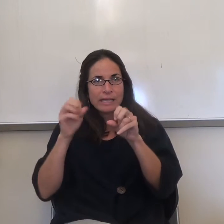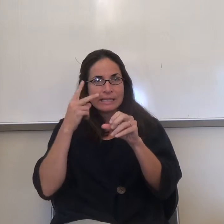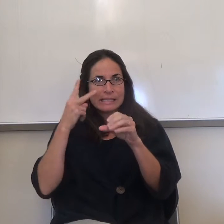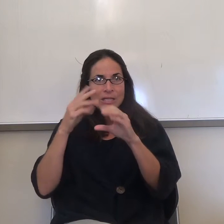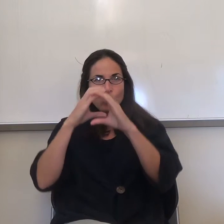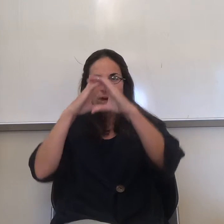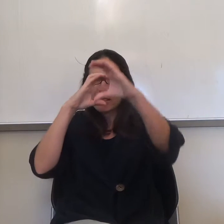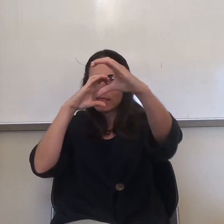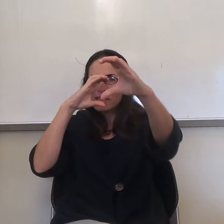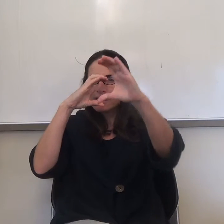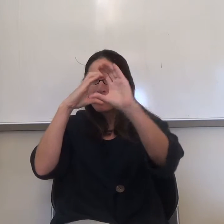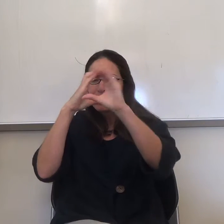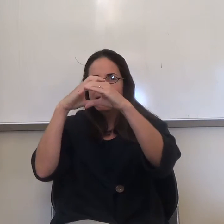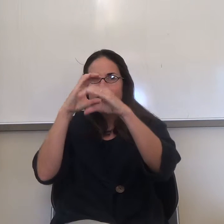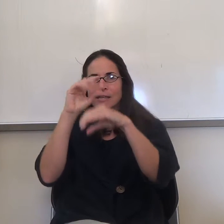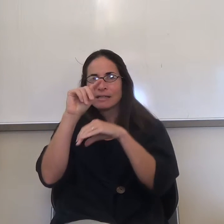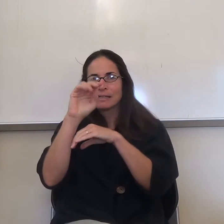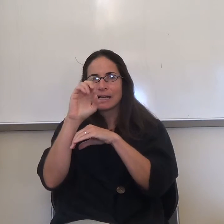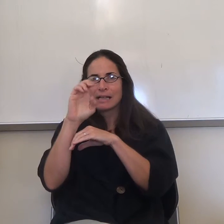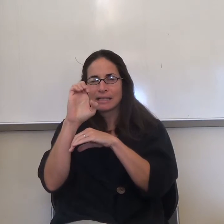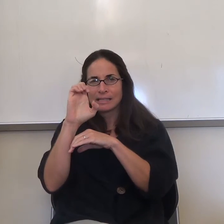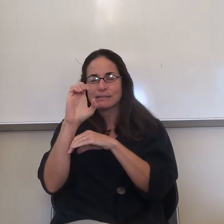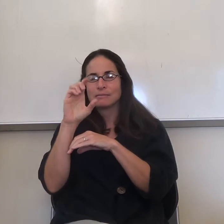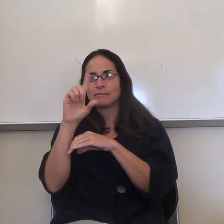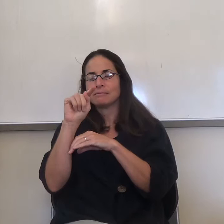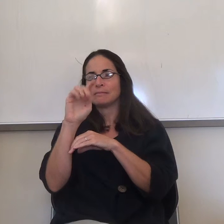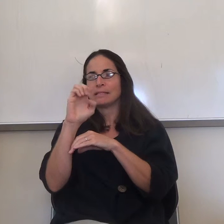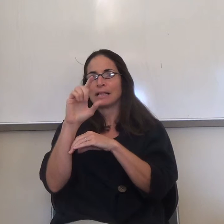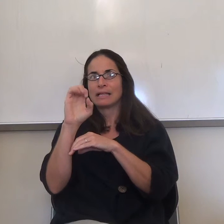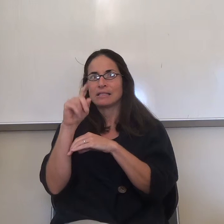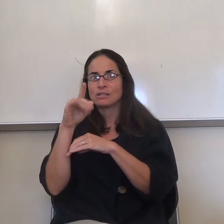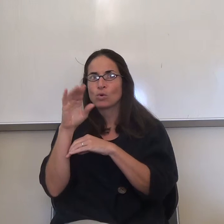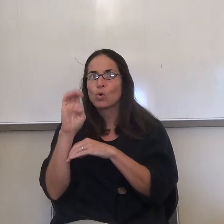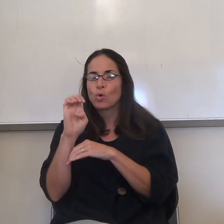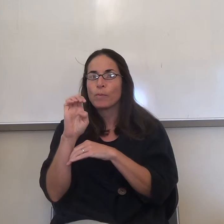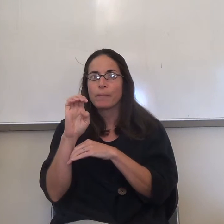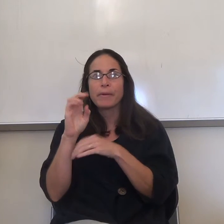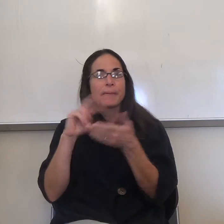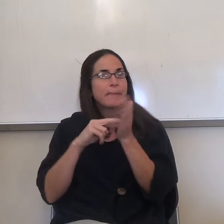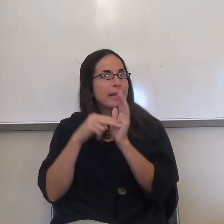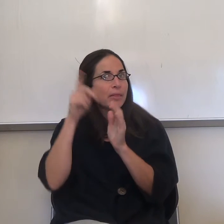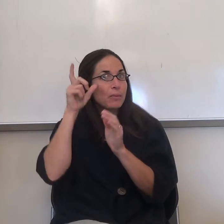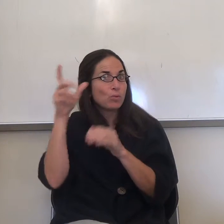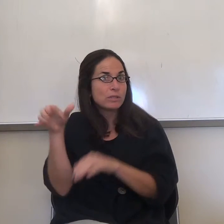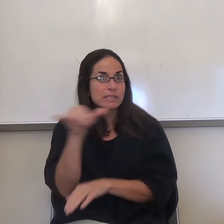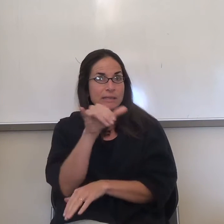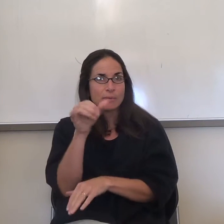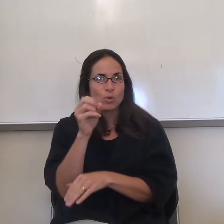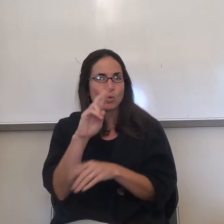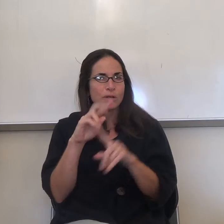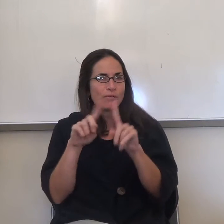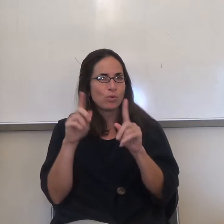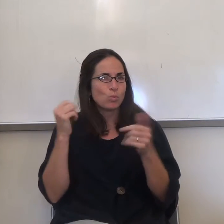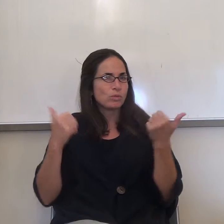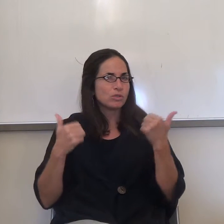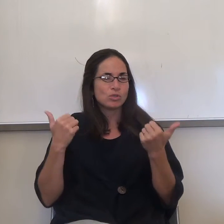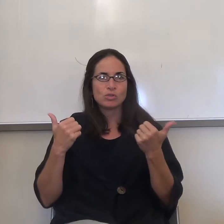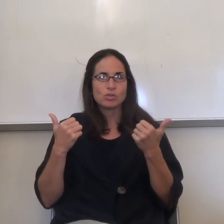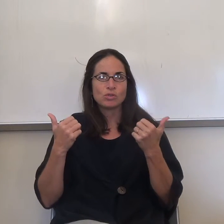are quite a few things on that list. So are these moons similar or different? well, Mercury and Venus have